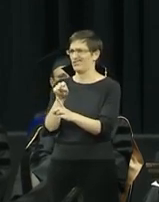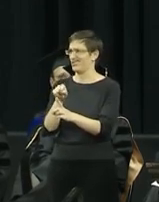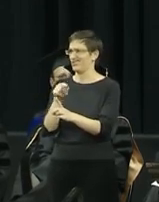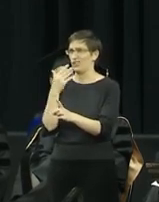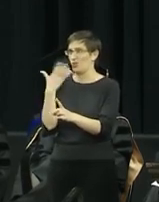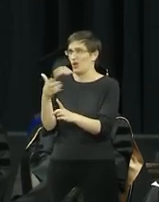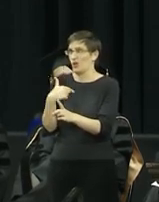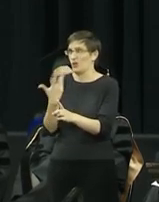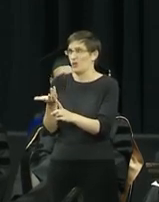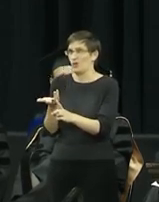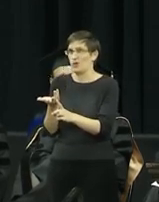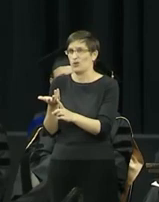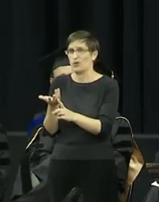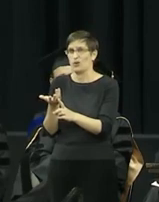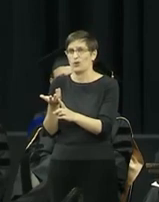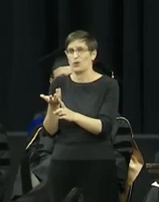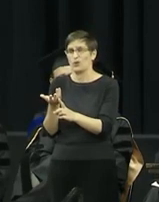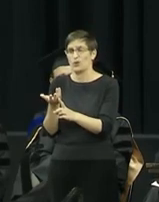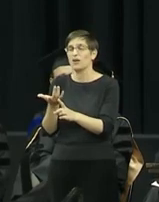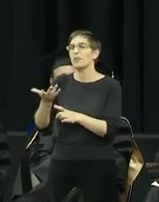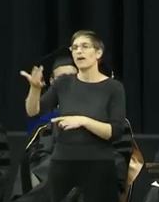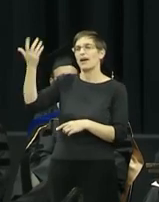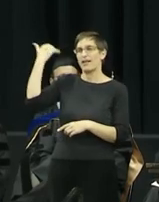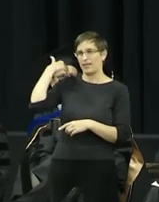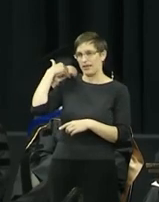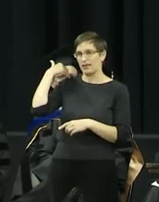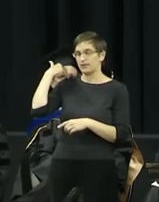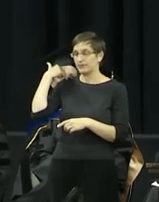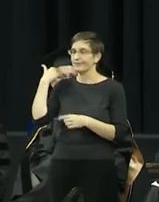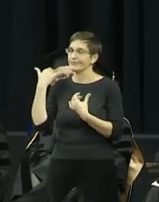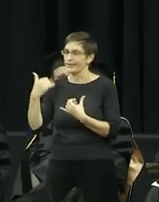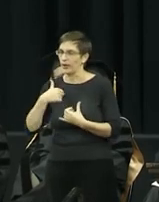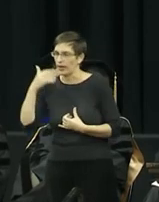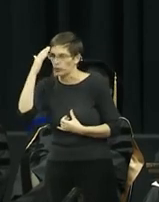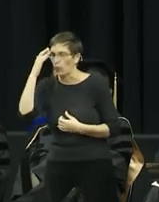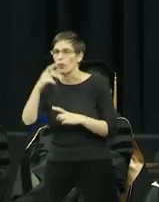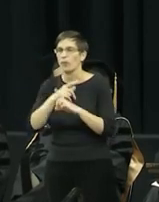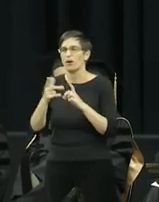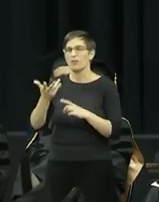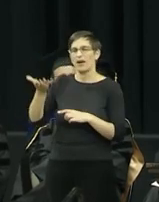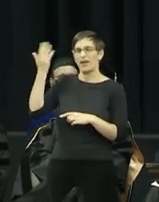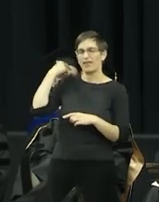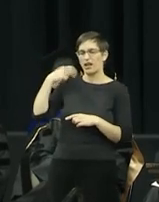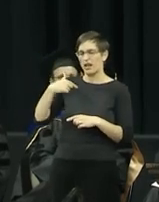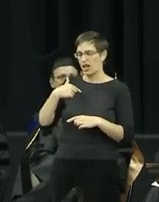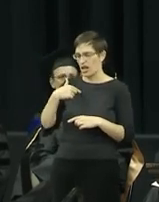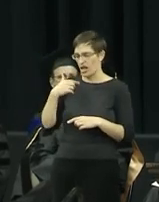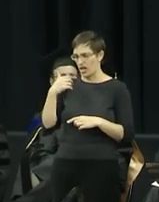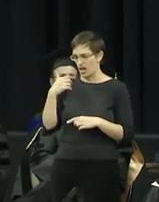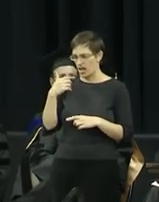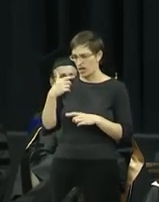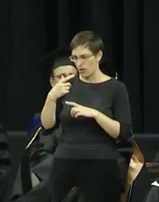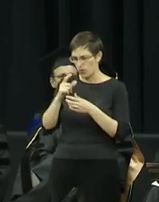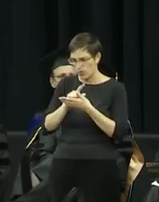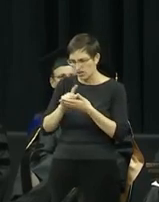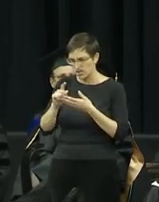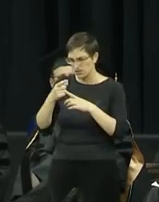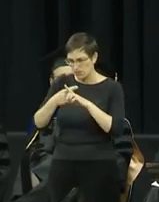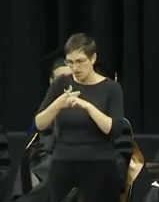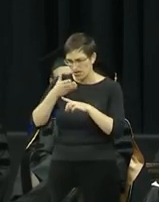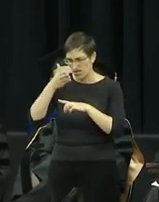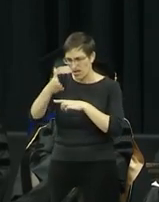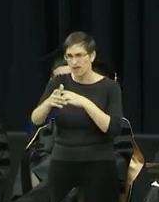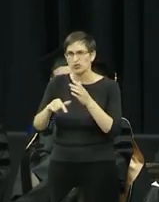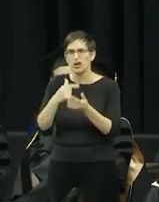What I didn't know then, but I realize now, is that the weeks and the months following graduation